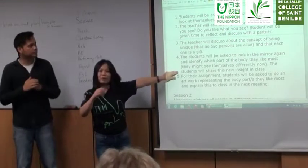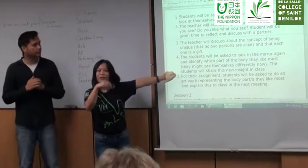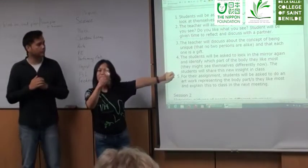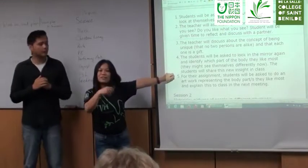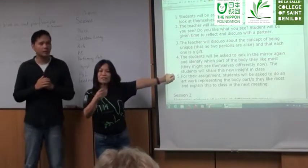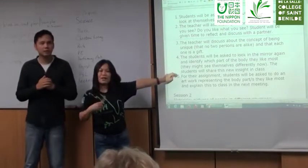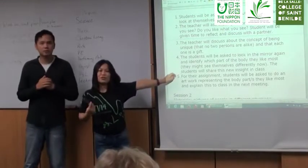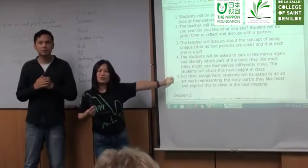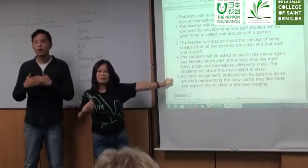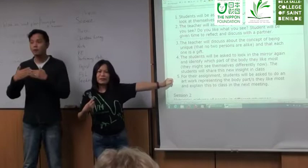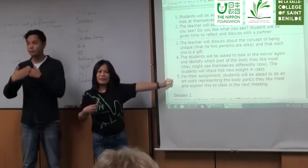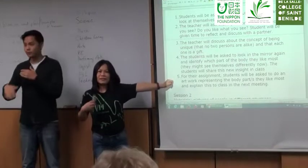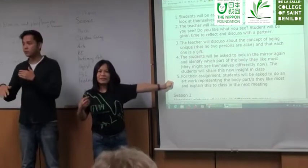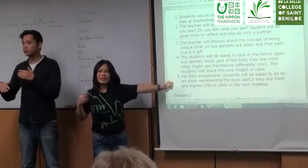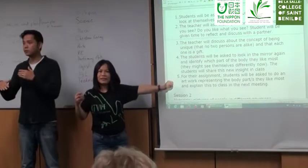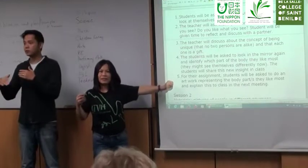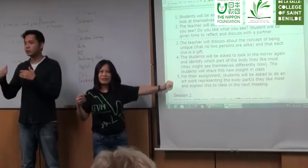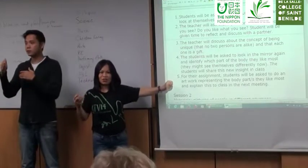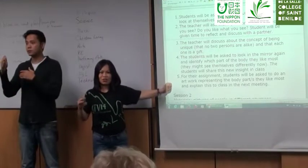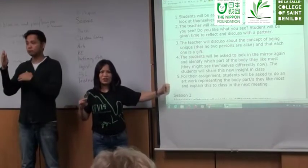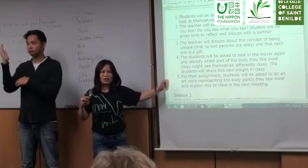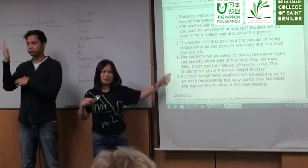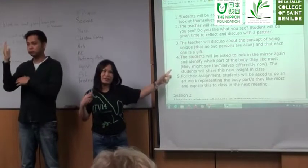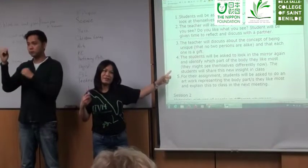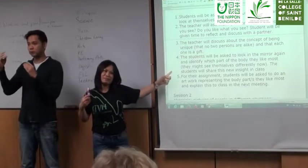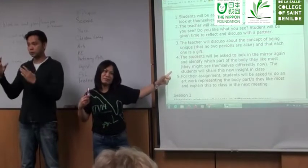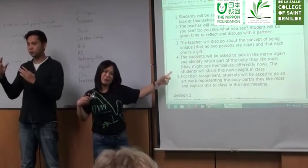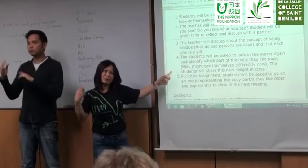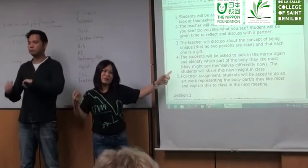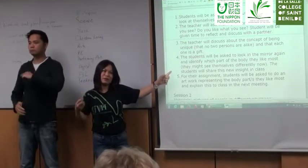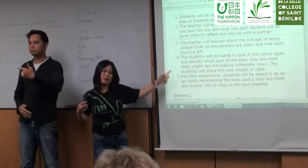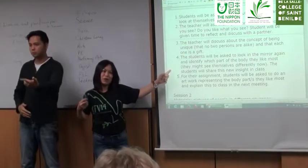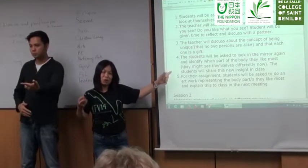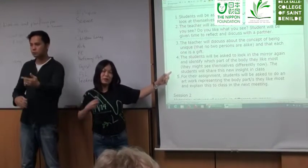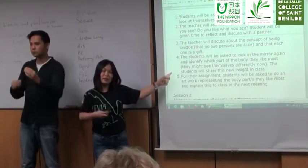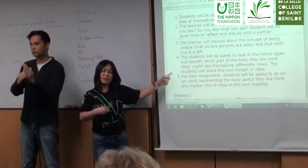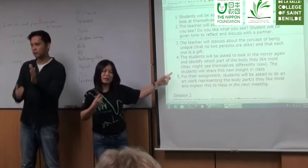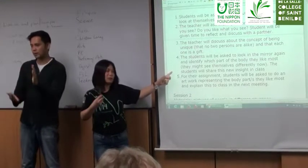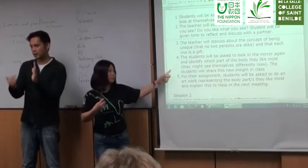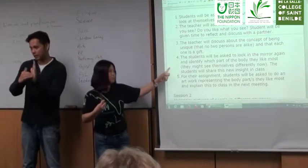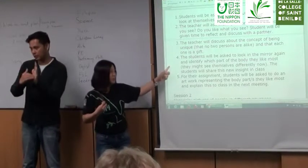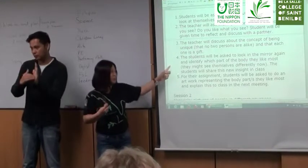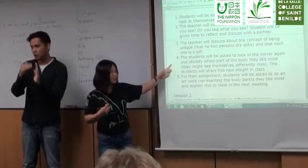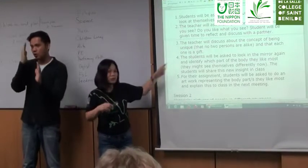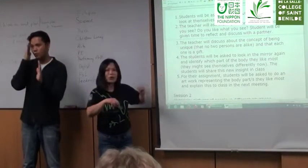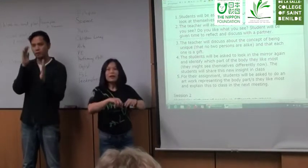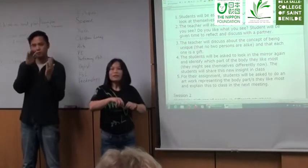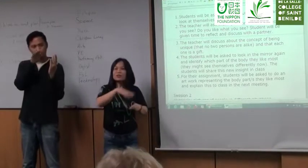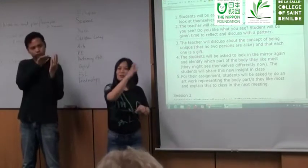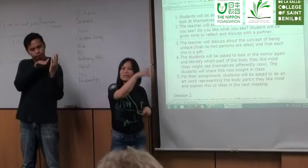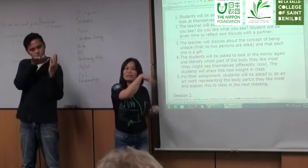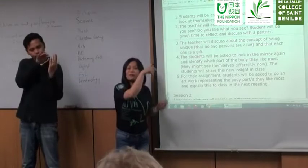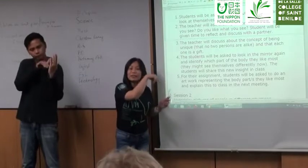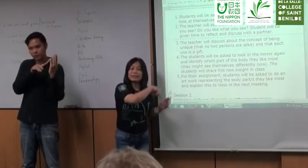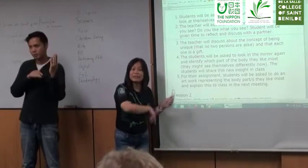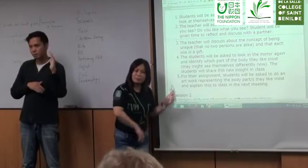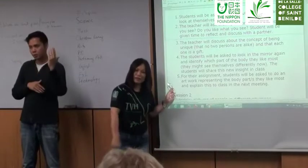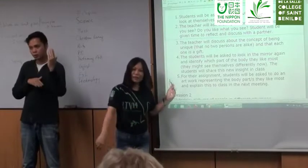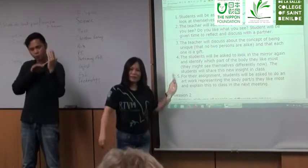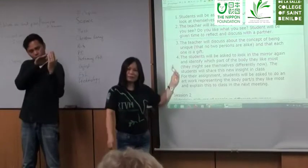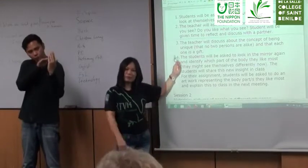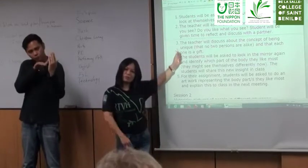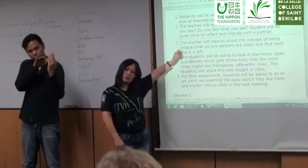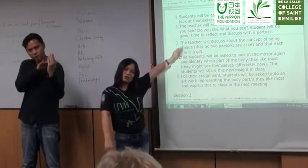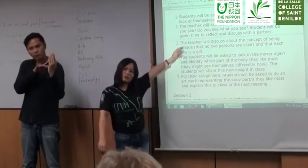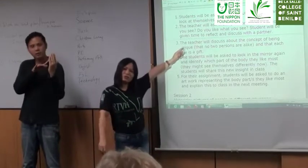in the mirror after the discussion of the teacher. Then they will look again at the mirror. So this one is for the